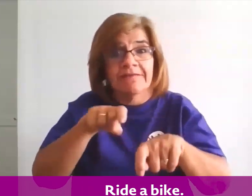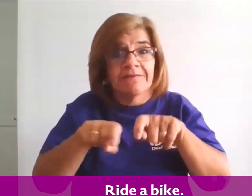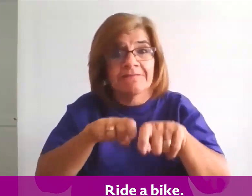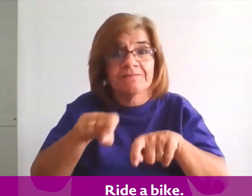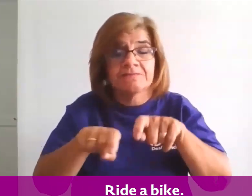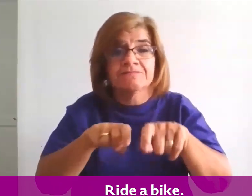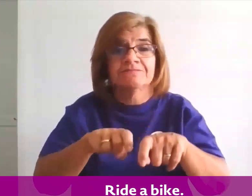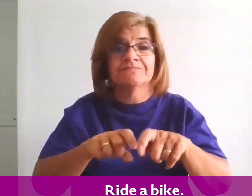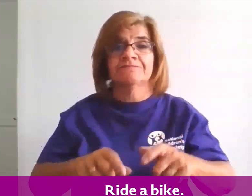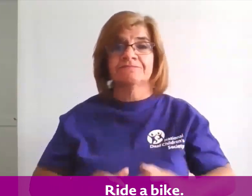Ride a bike.